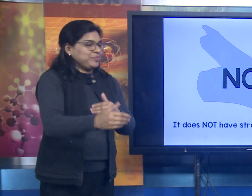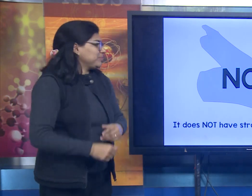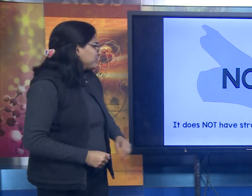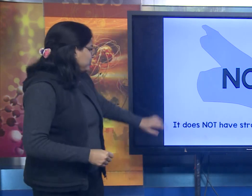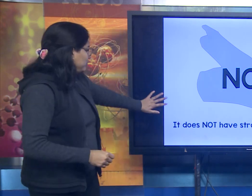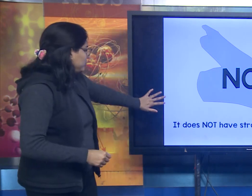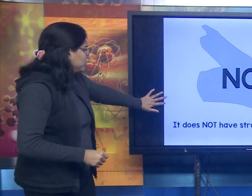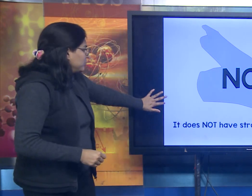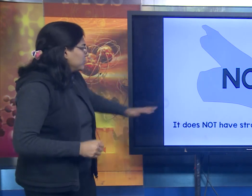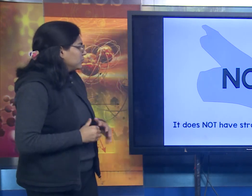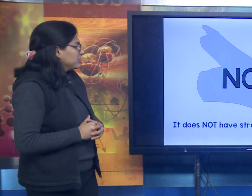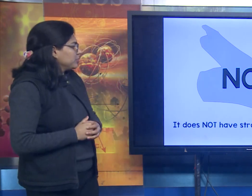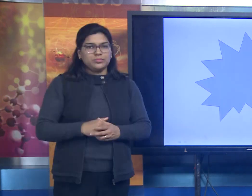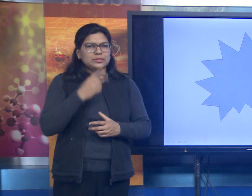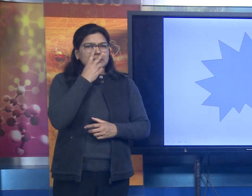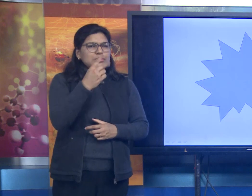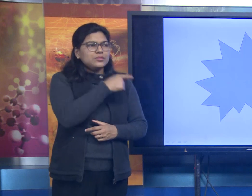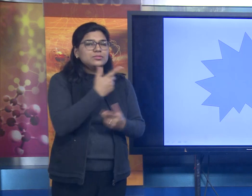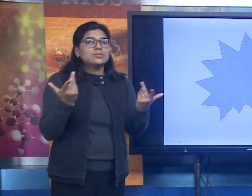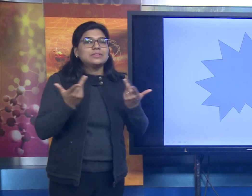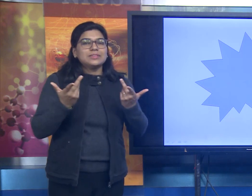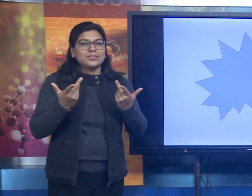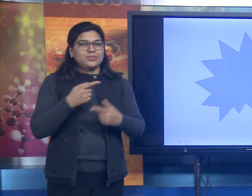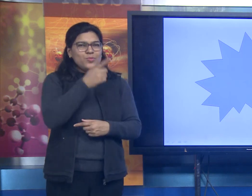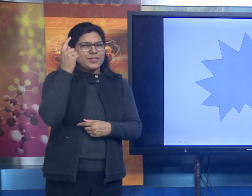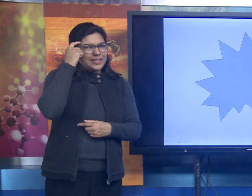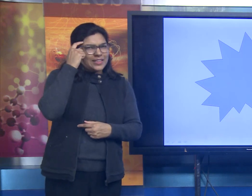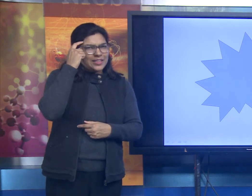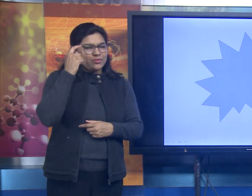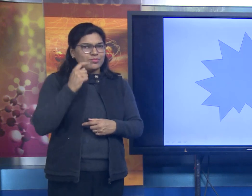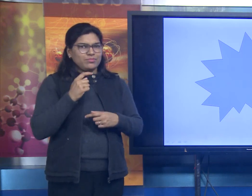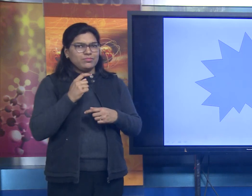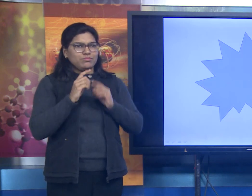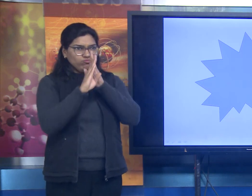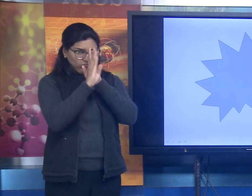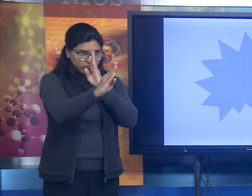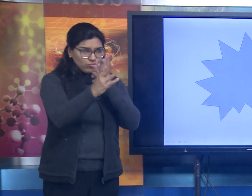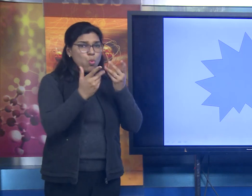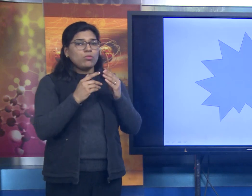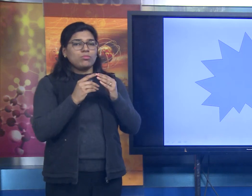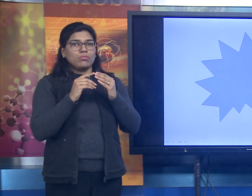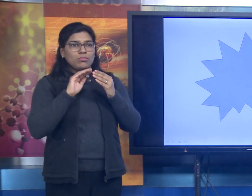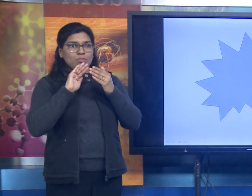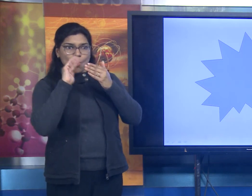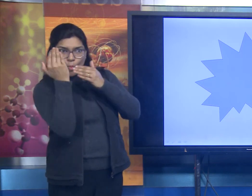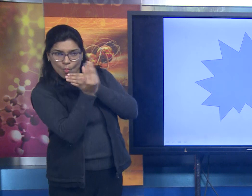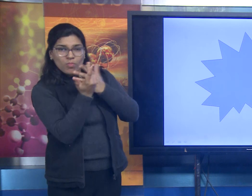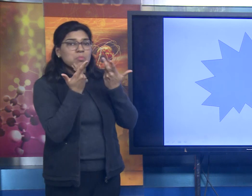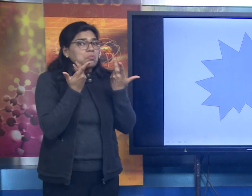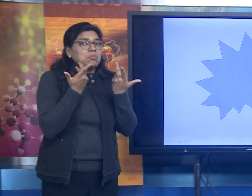side, that is why. What do you think about this image? Is it a polygon? Yes